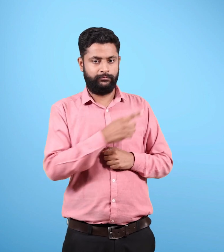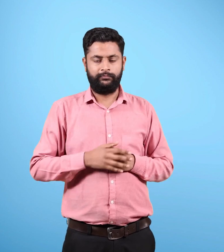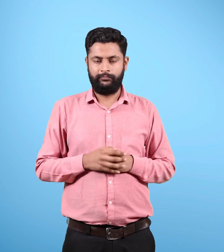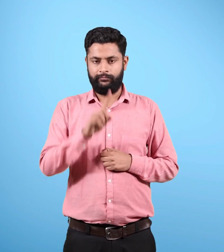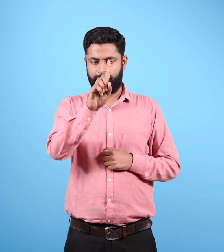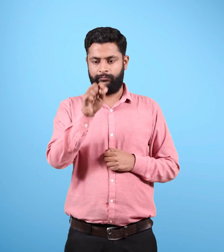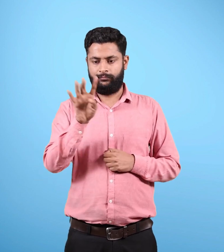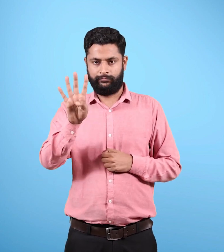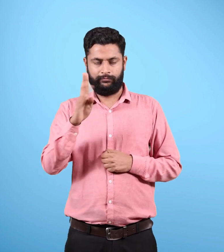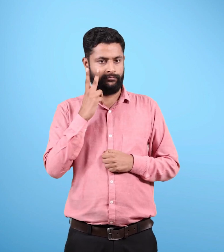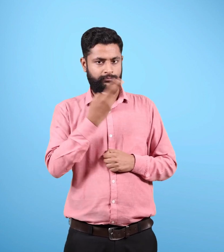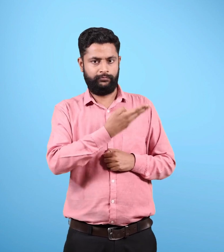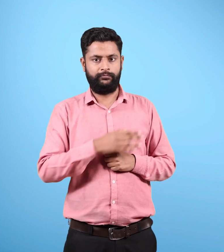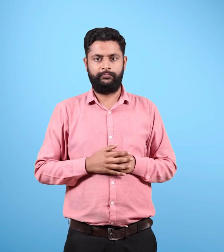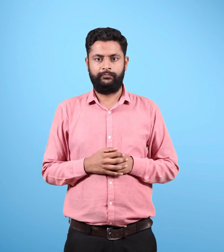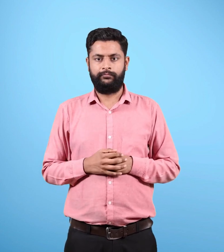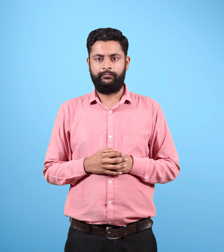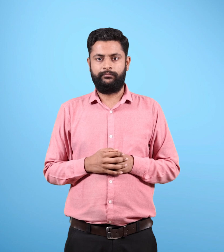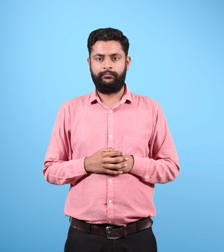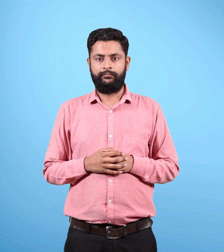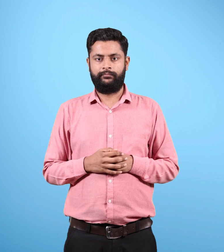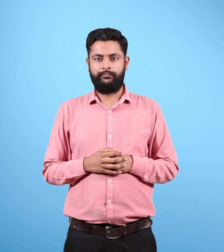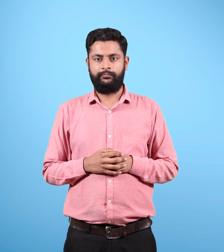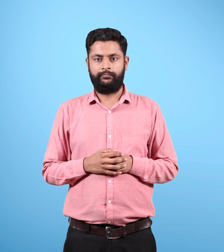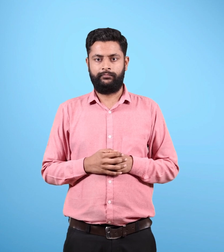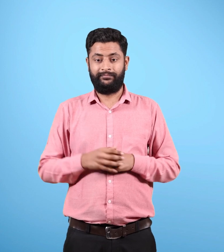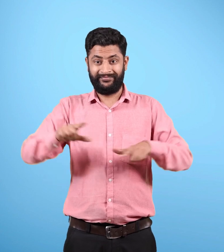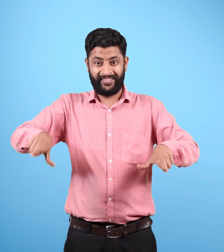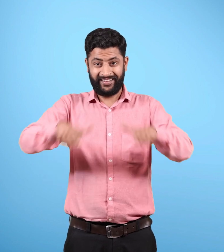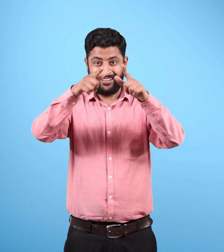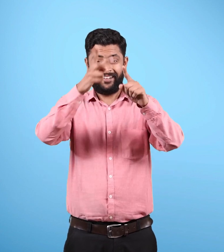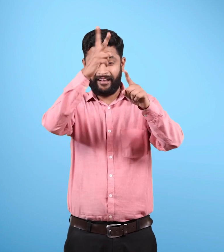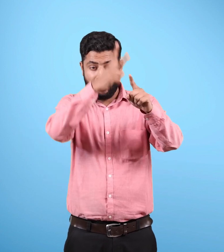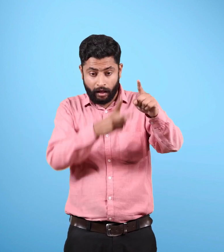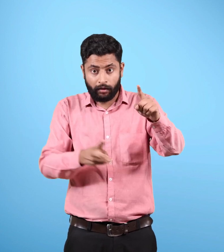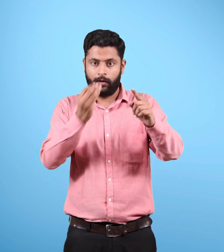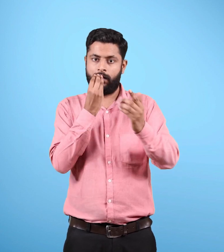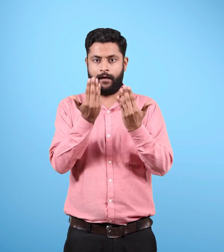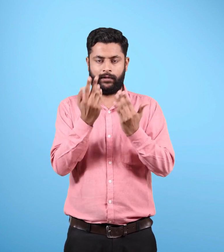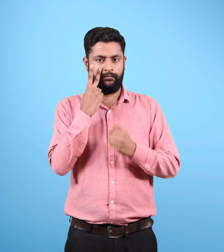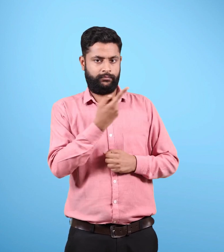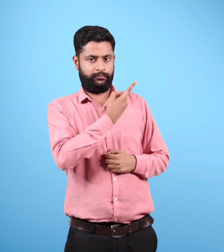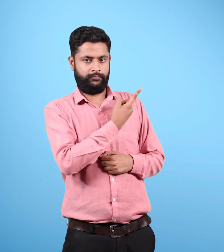Figure 1.4 shows different edible parts of plants.